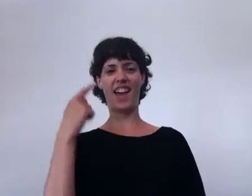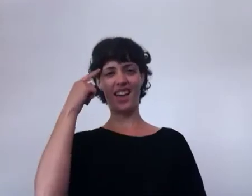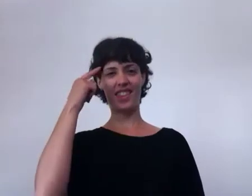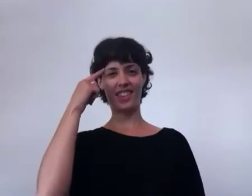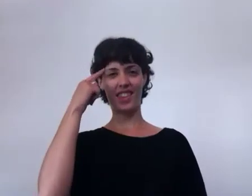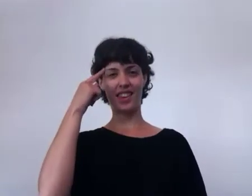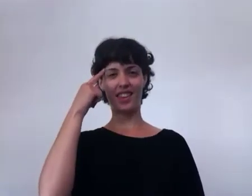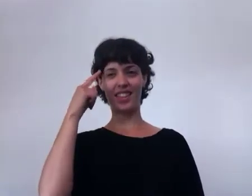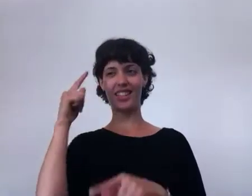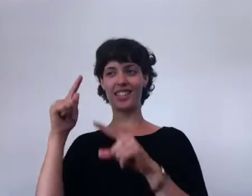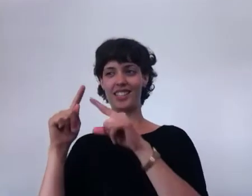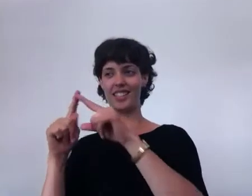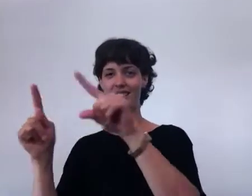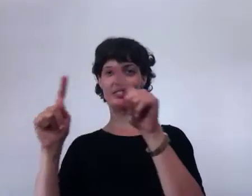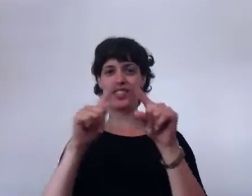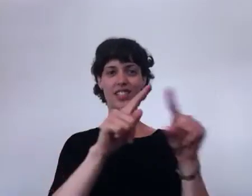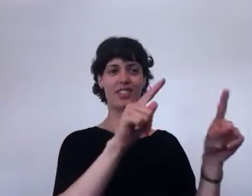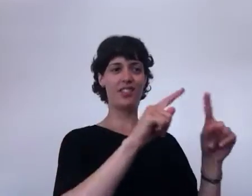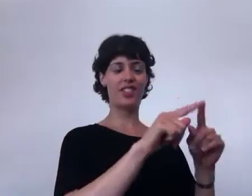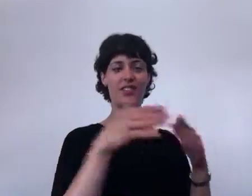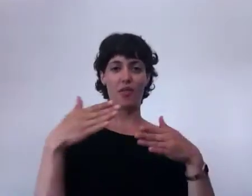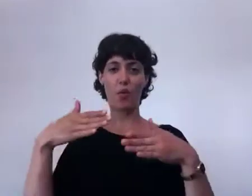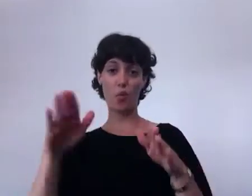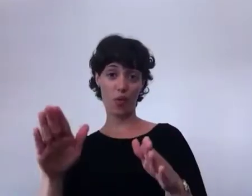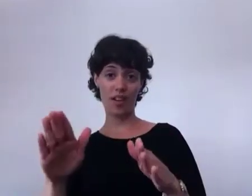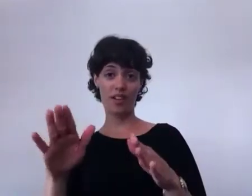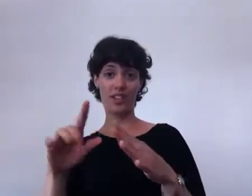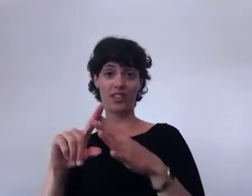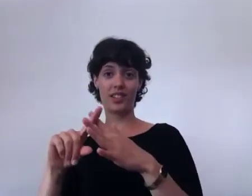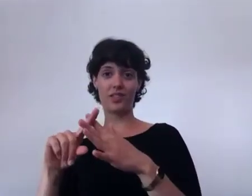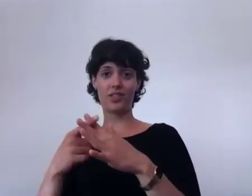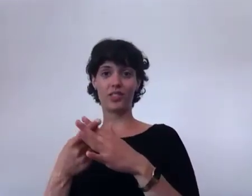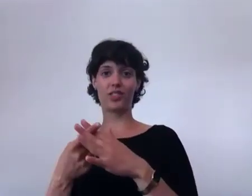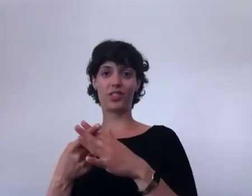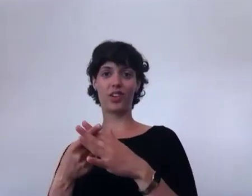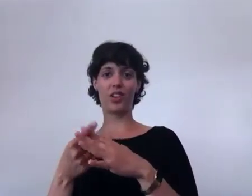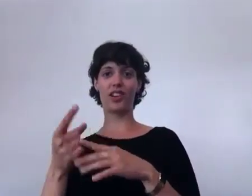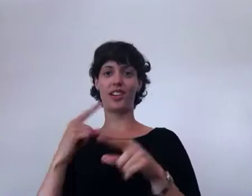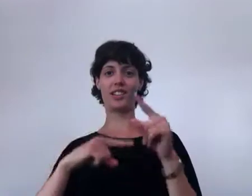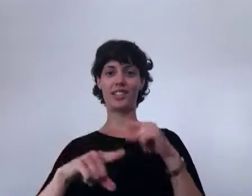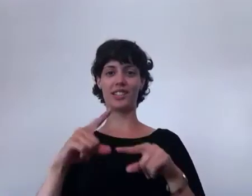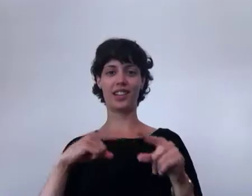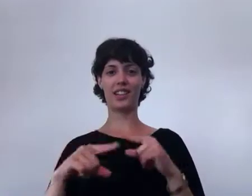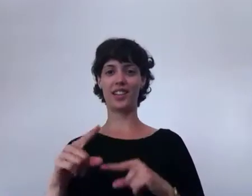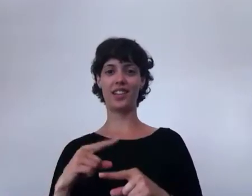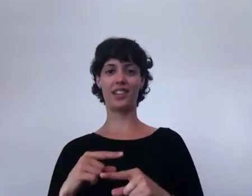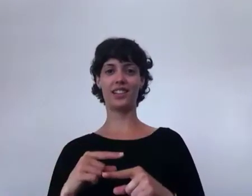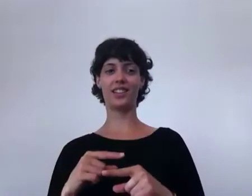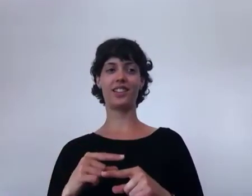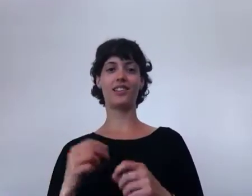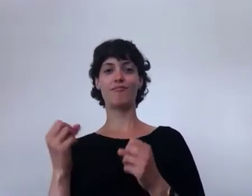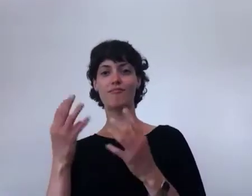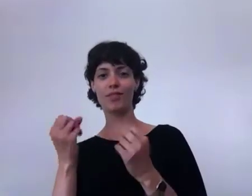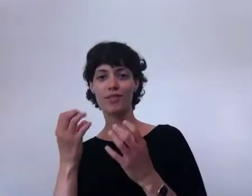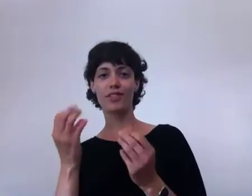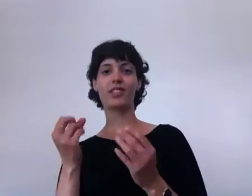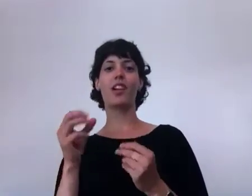are increasingly taking the lead in trying to restore law and order in their country ahead of the international military drawdown by the end of next year.